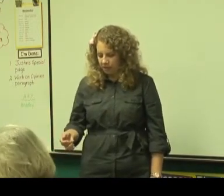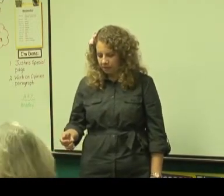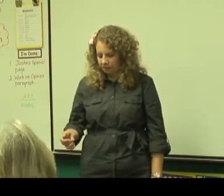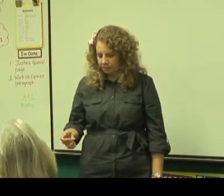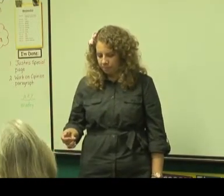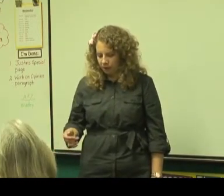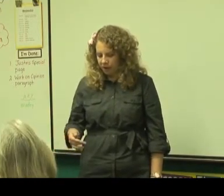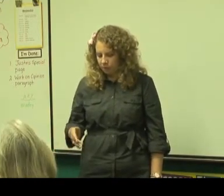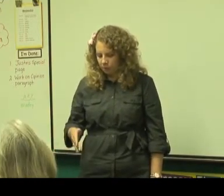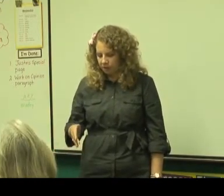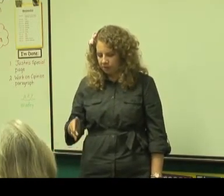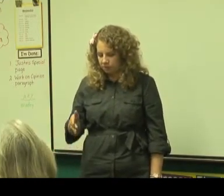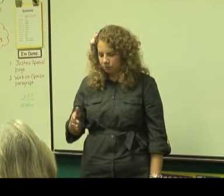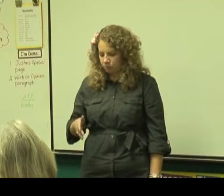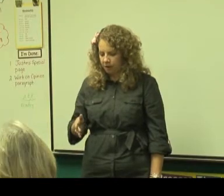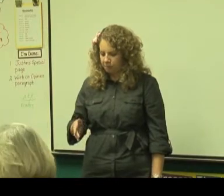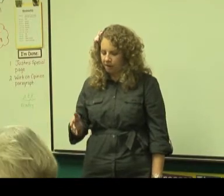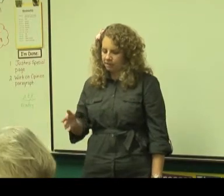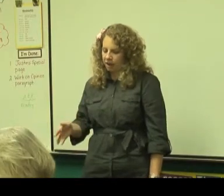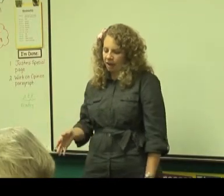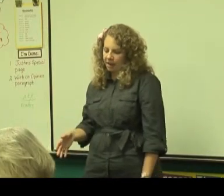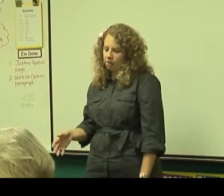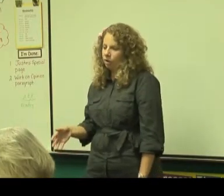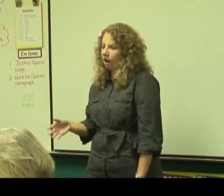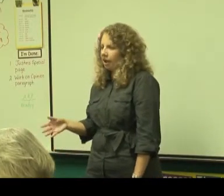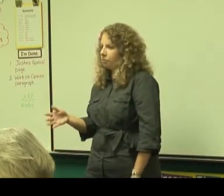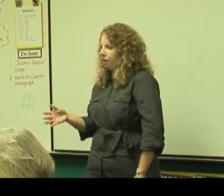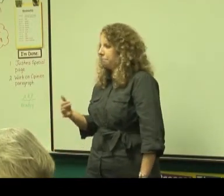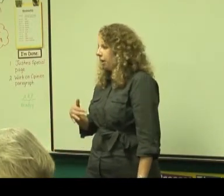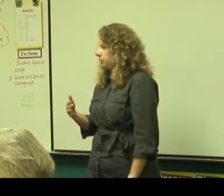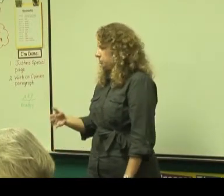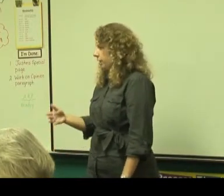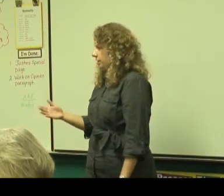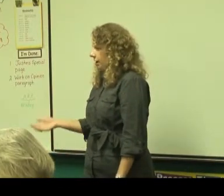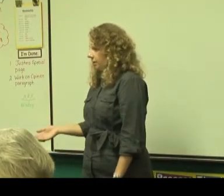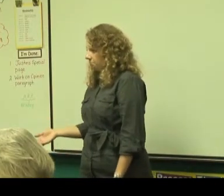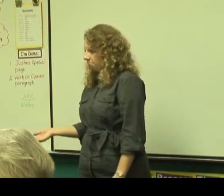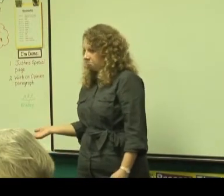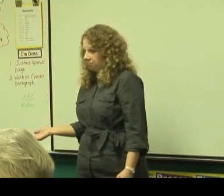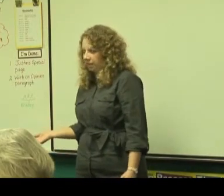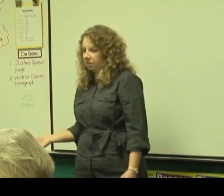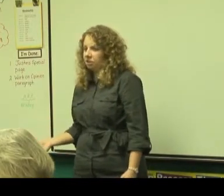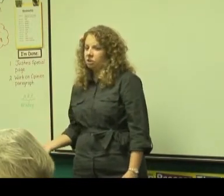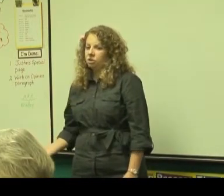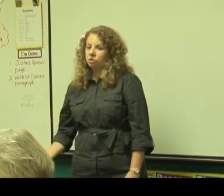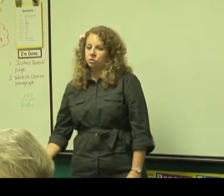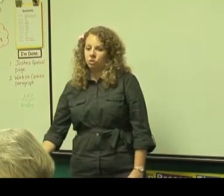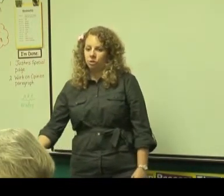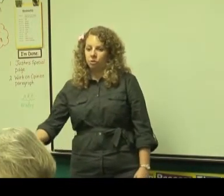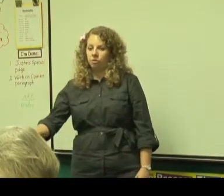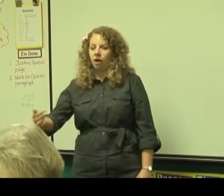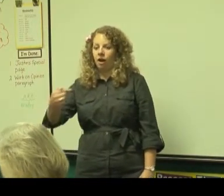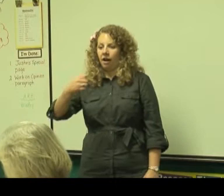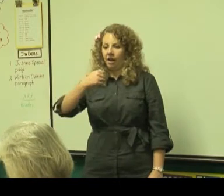say, I want red box I, or I want box red I. Okay? So